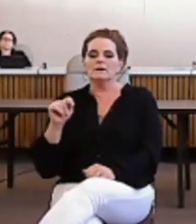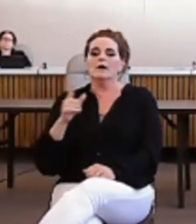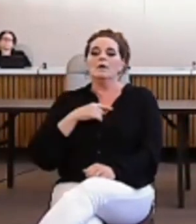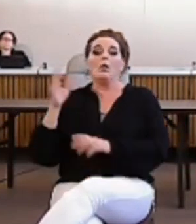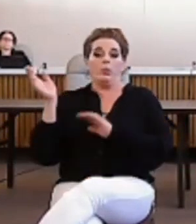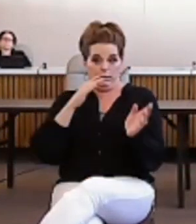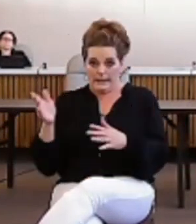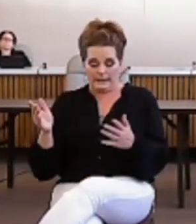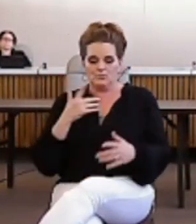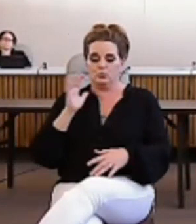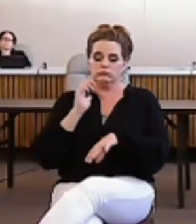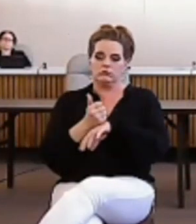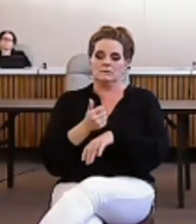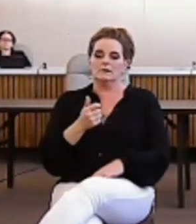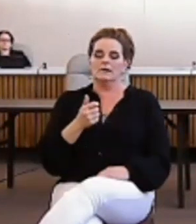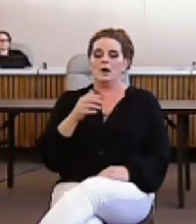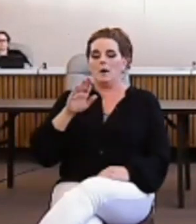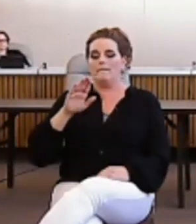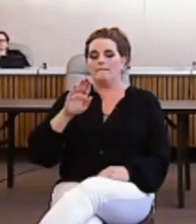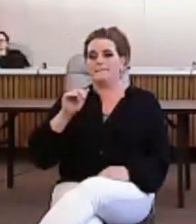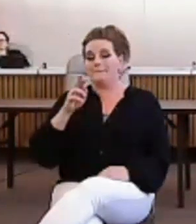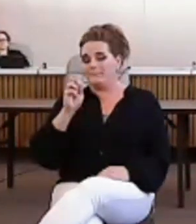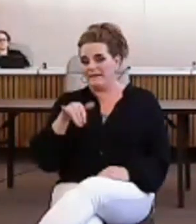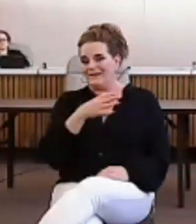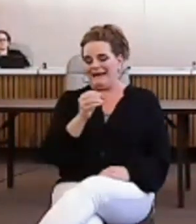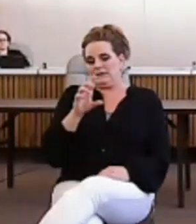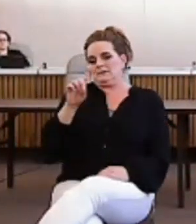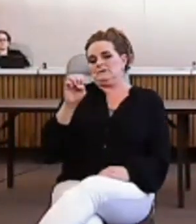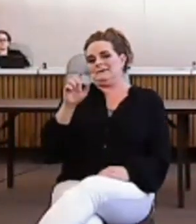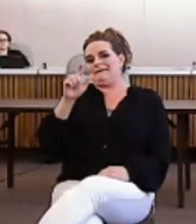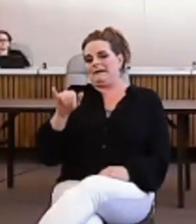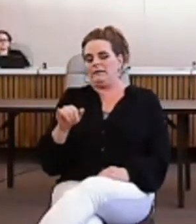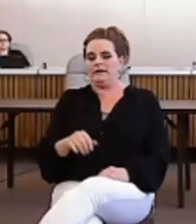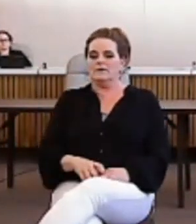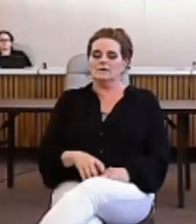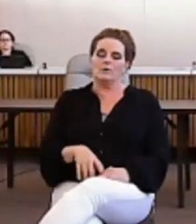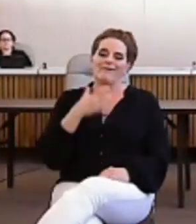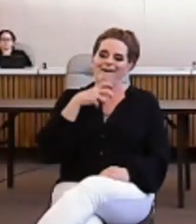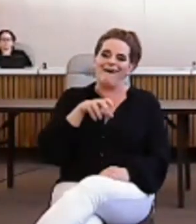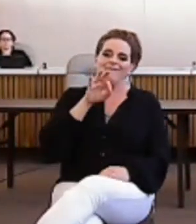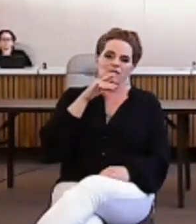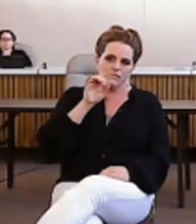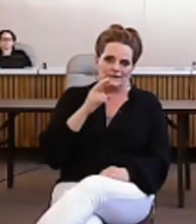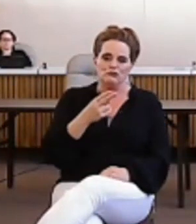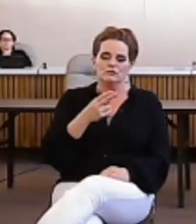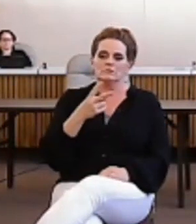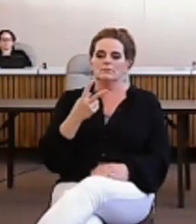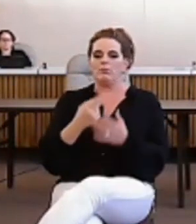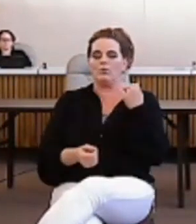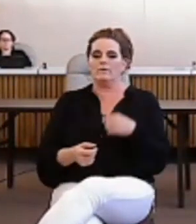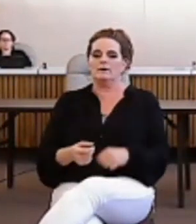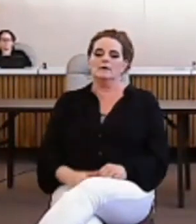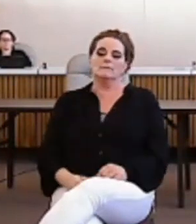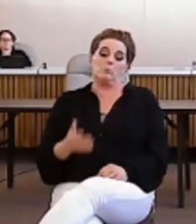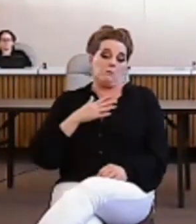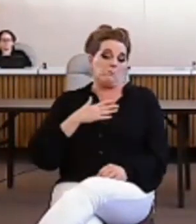to establish a bakery and a deli, a hot fresh deli, both. Based on my